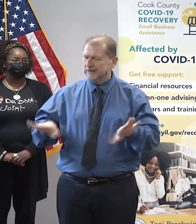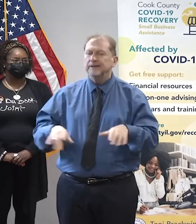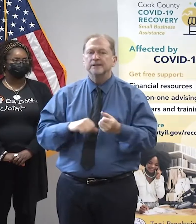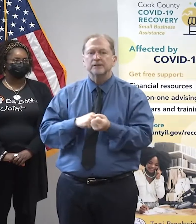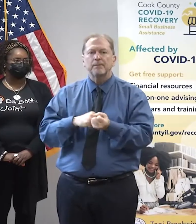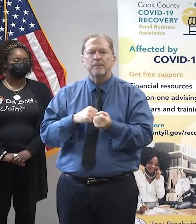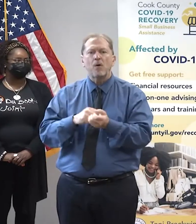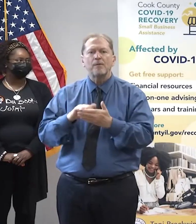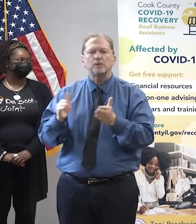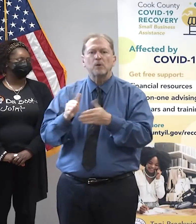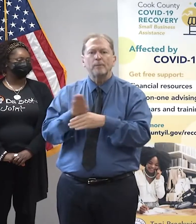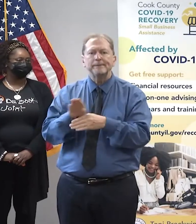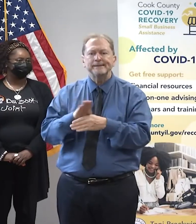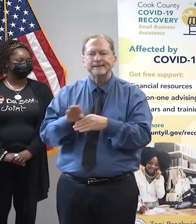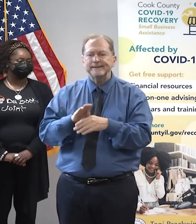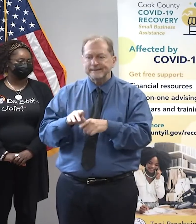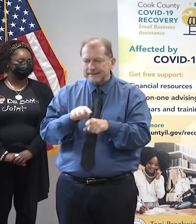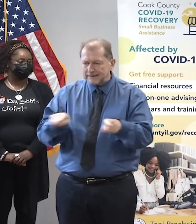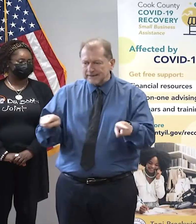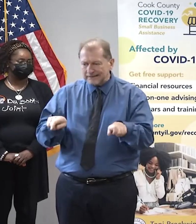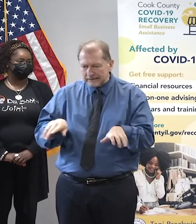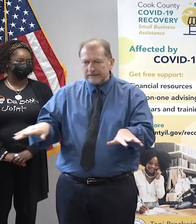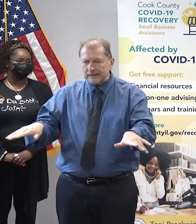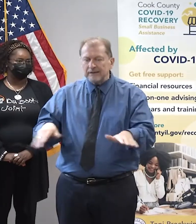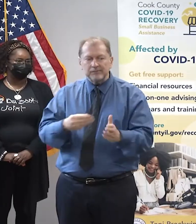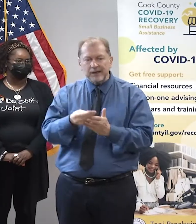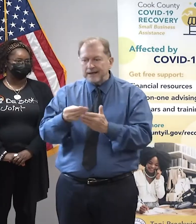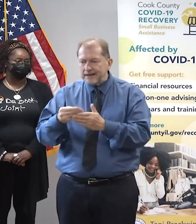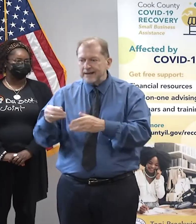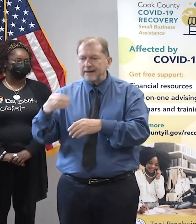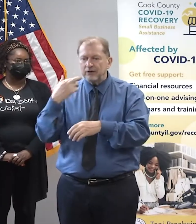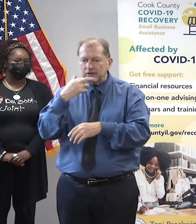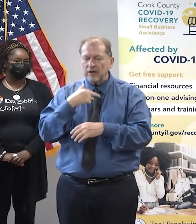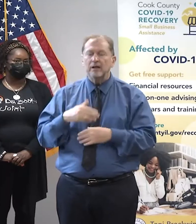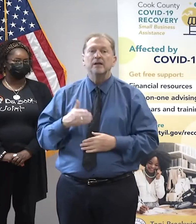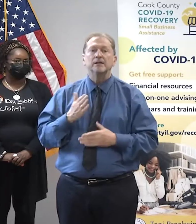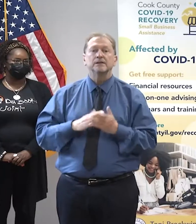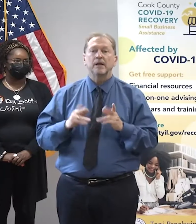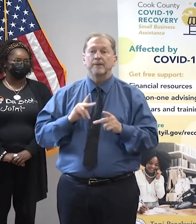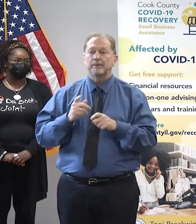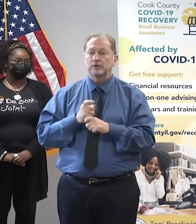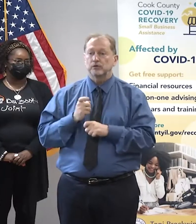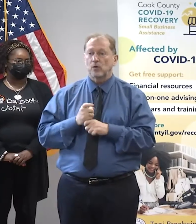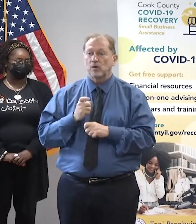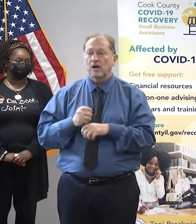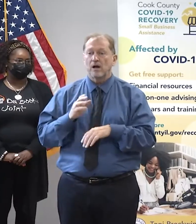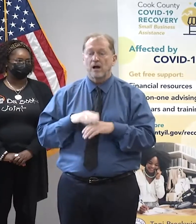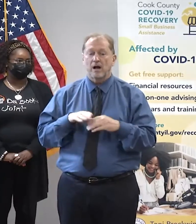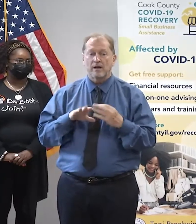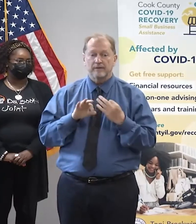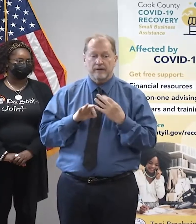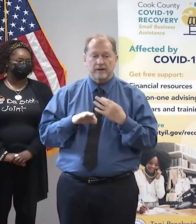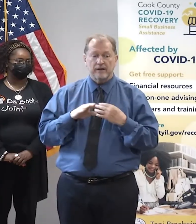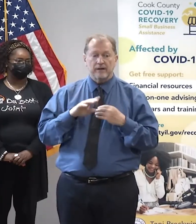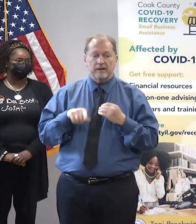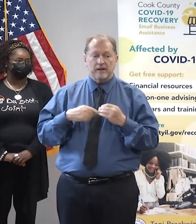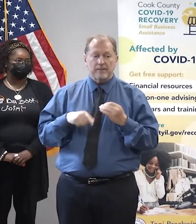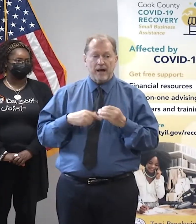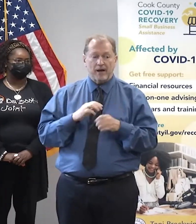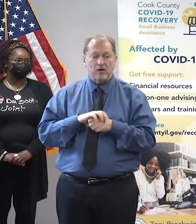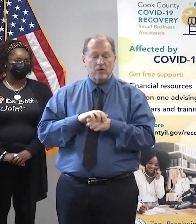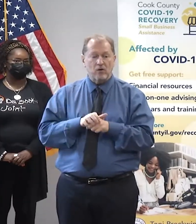businesses. It just comes down to that. I know there's some jokes that are going on social media about COVID weight,